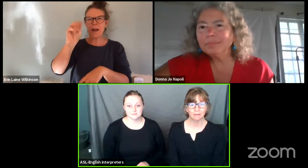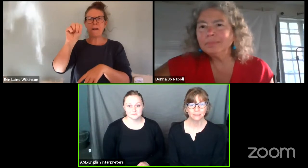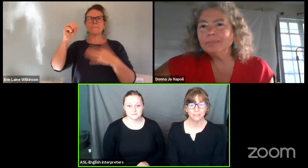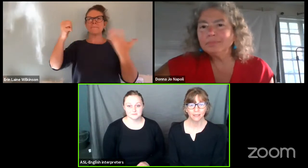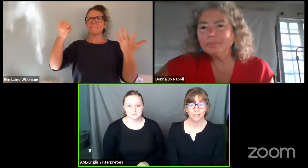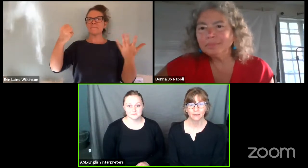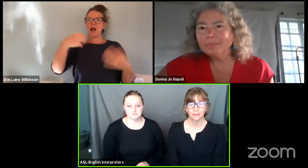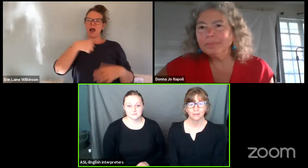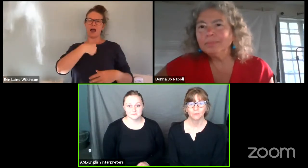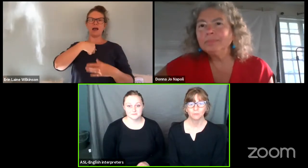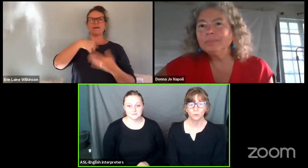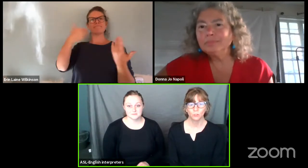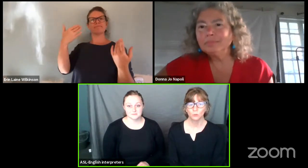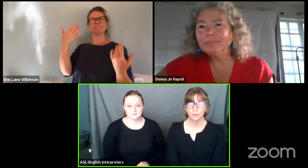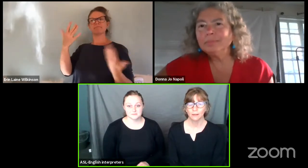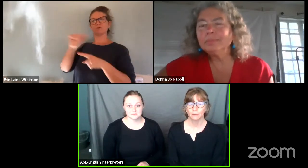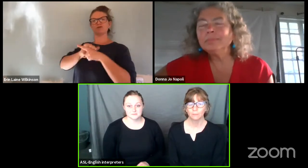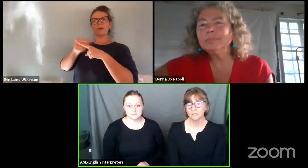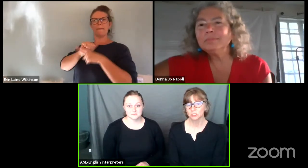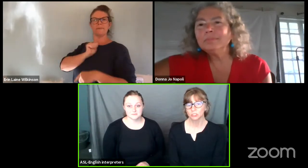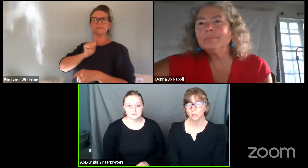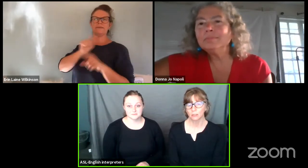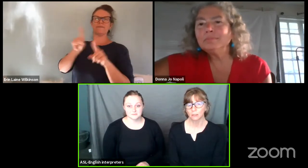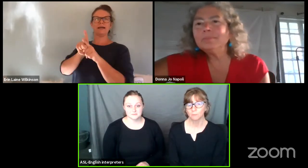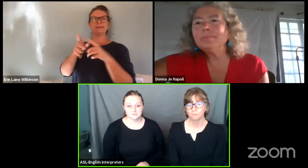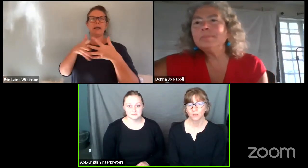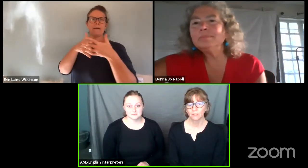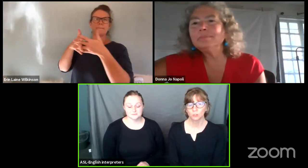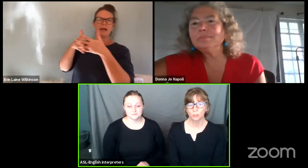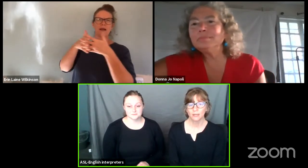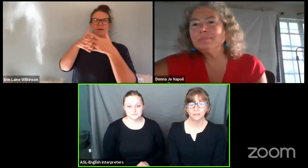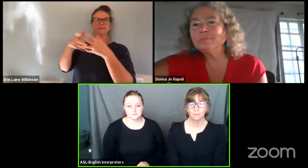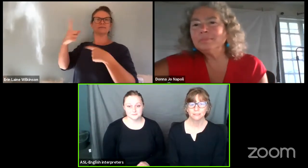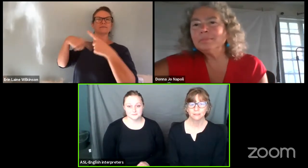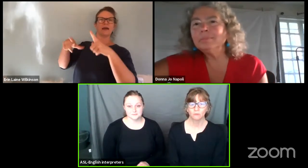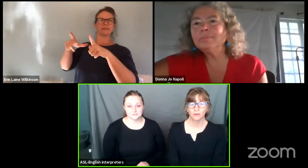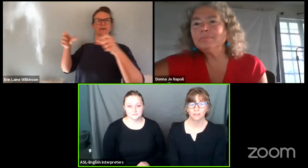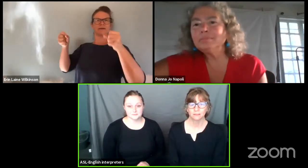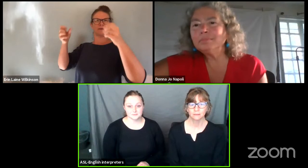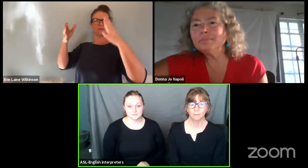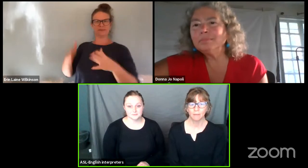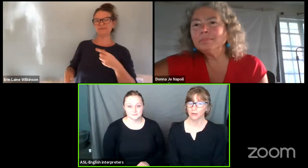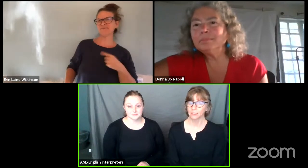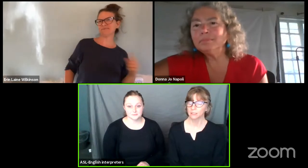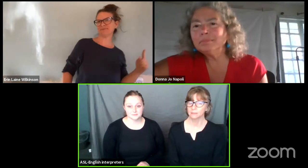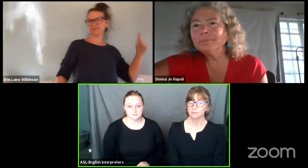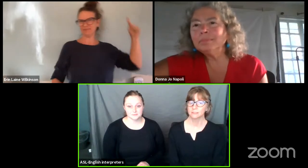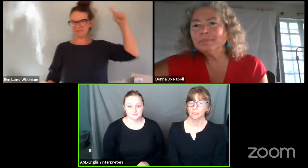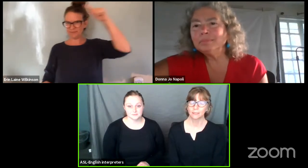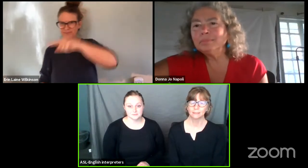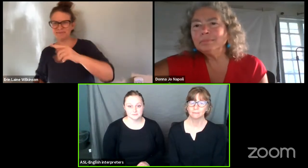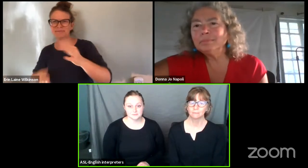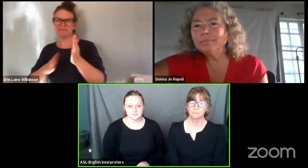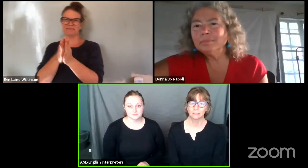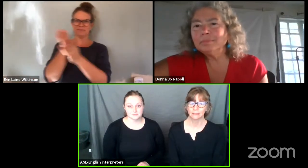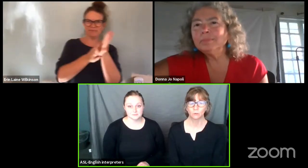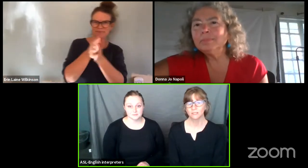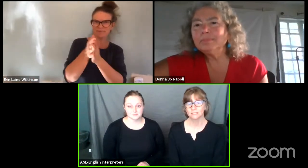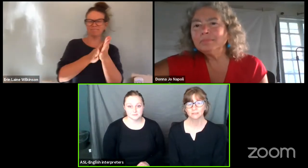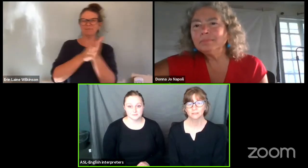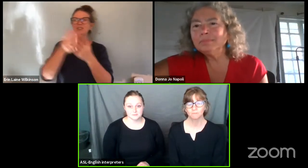at Gallaudet, new to UNM-ish, and training myself as an American